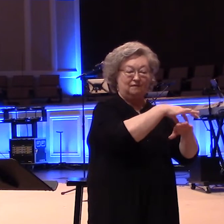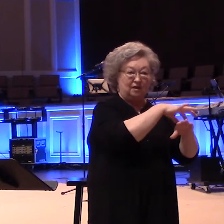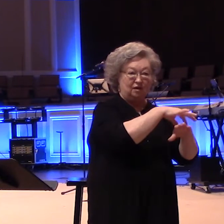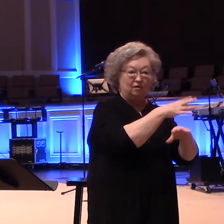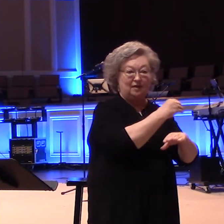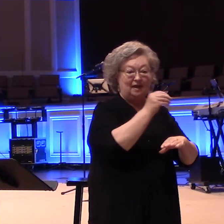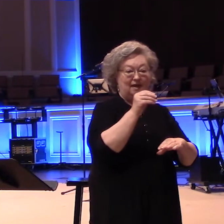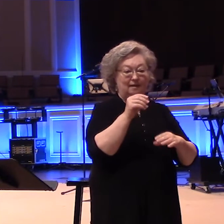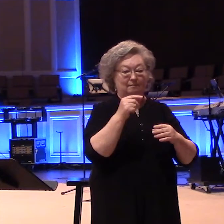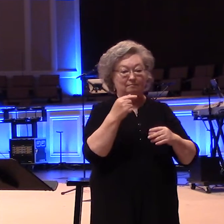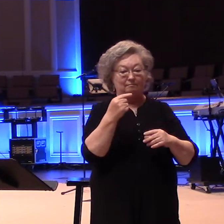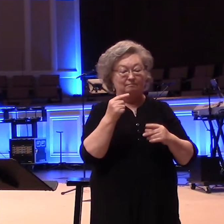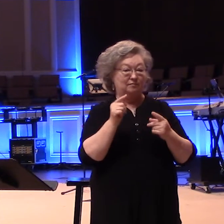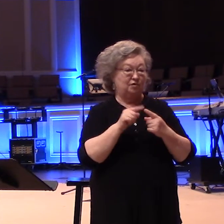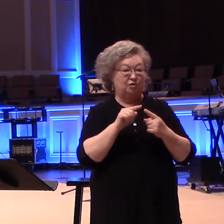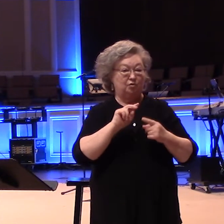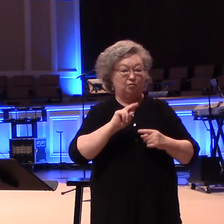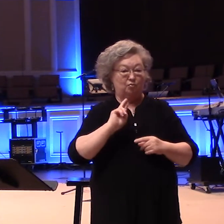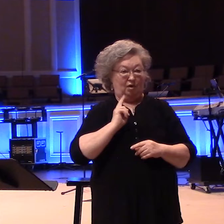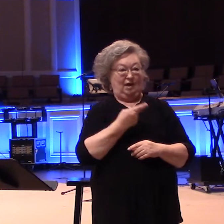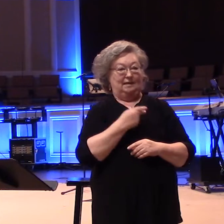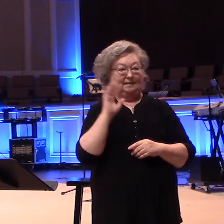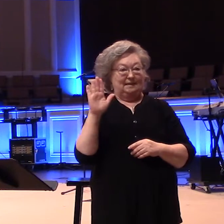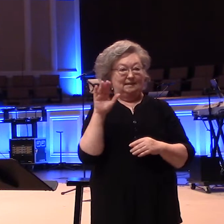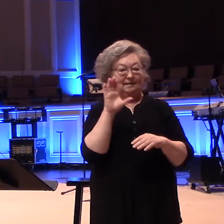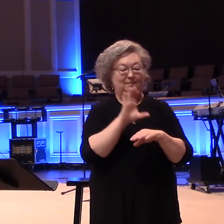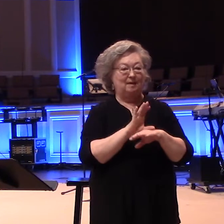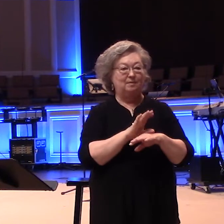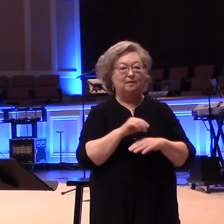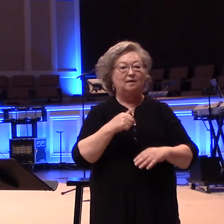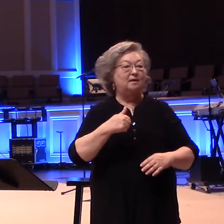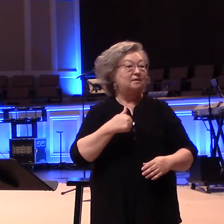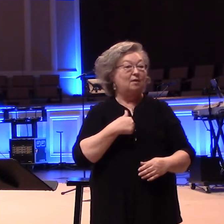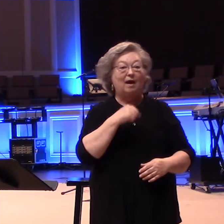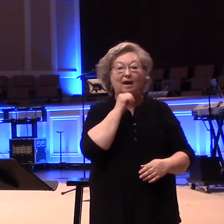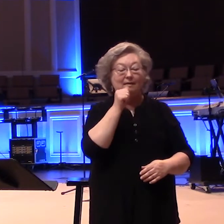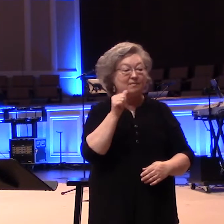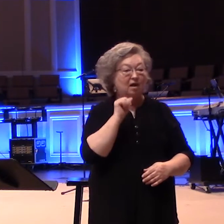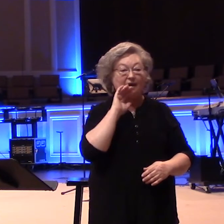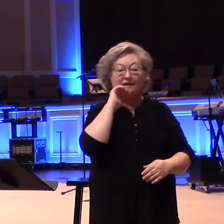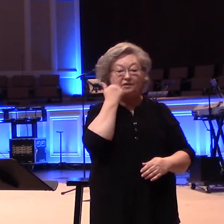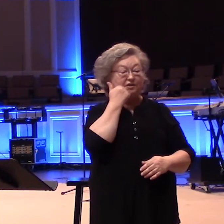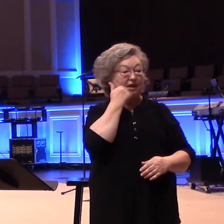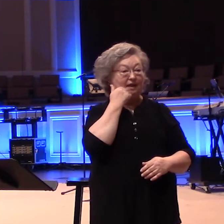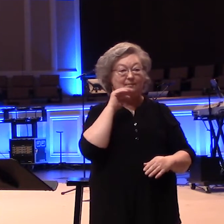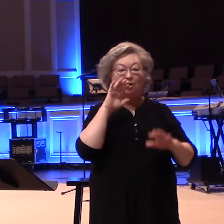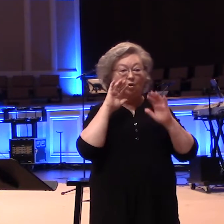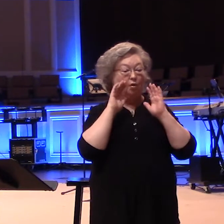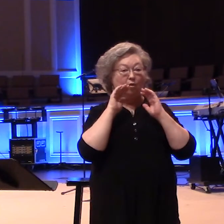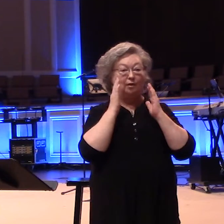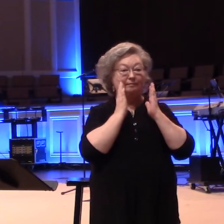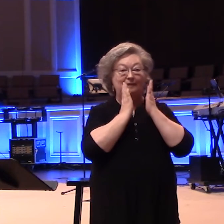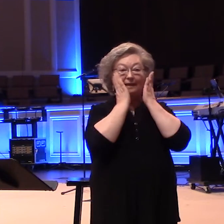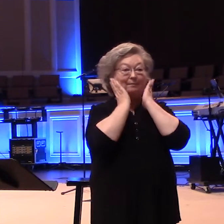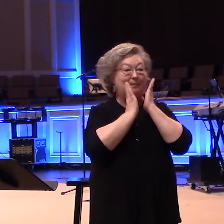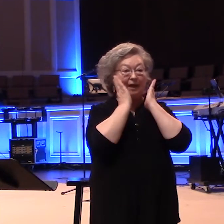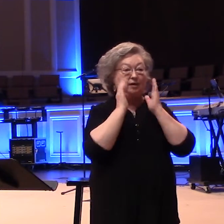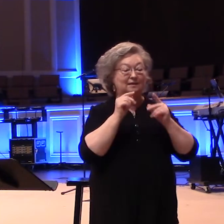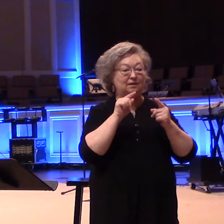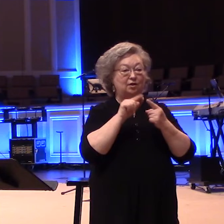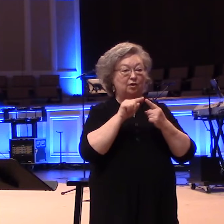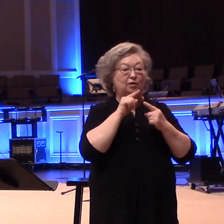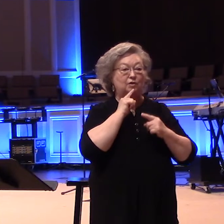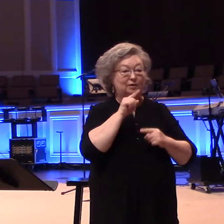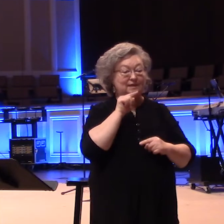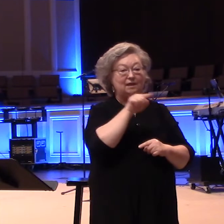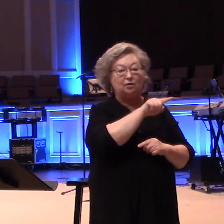not ashamed or embarrassed to call you and challenge you in the area of tithing. In fact, next Sunday, if you're a church member, you